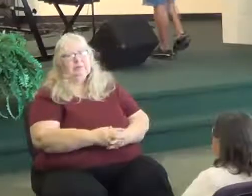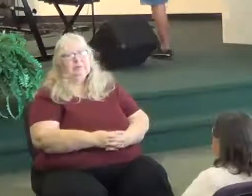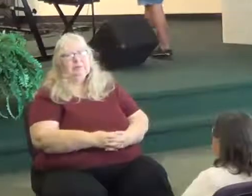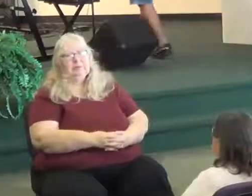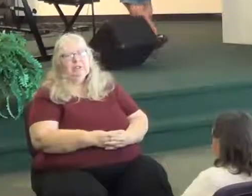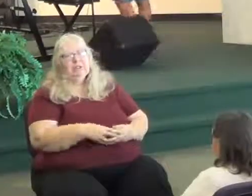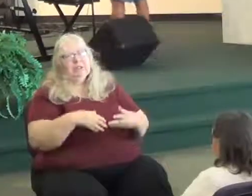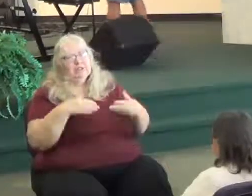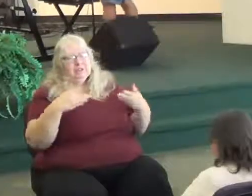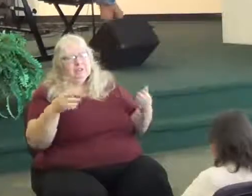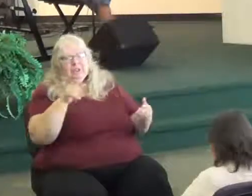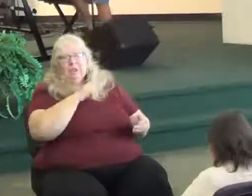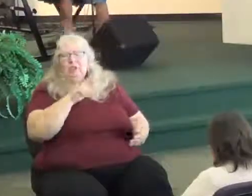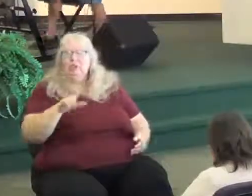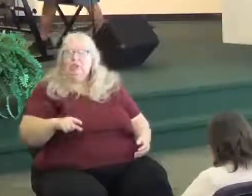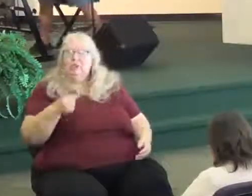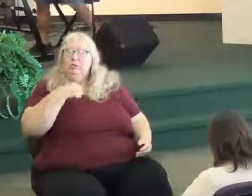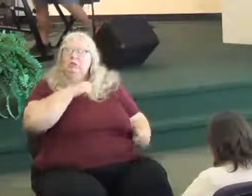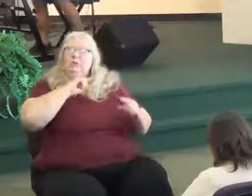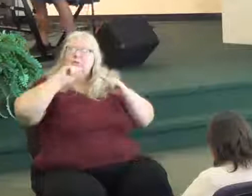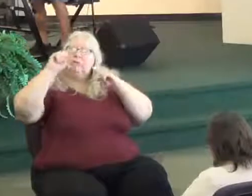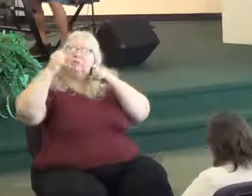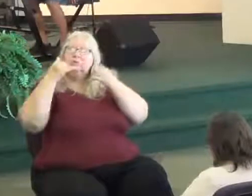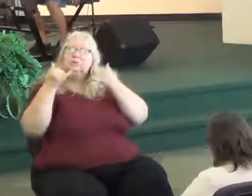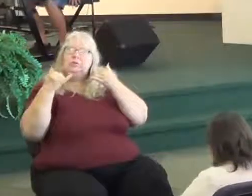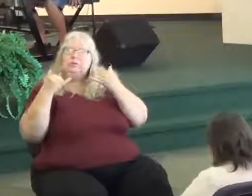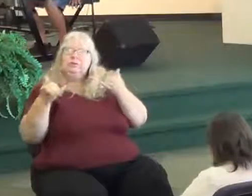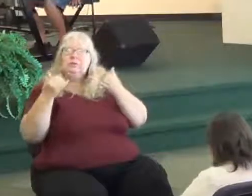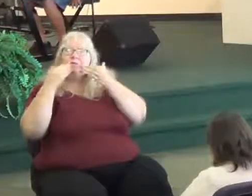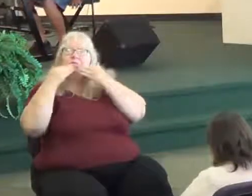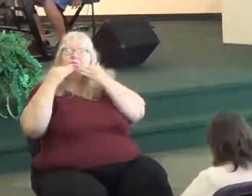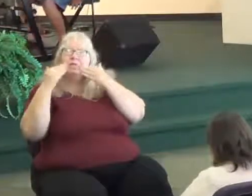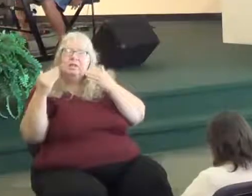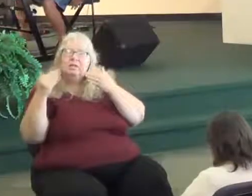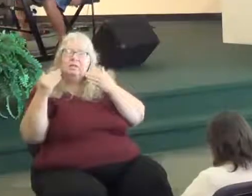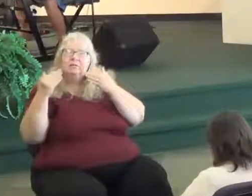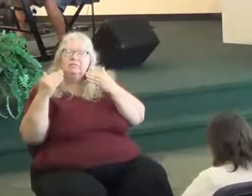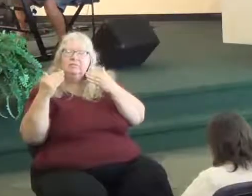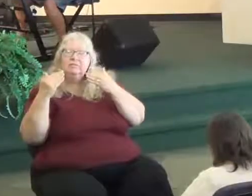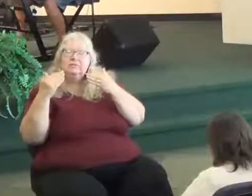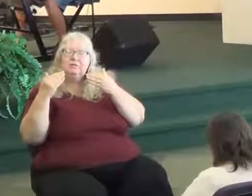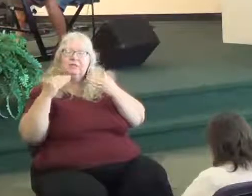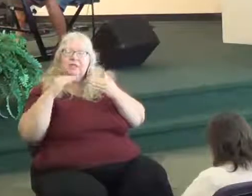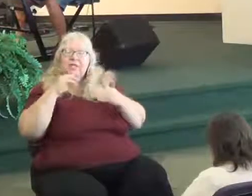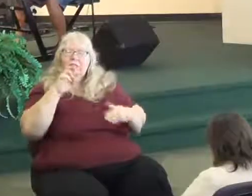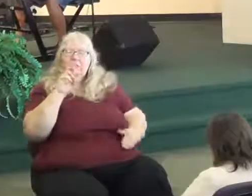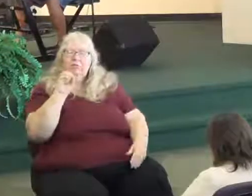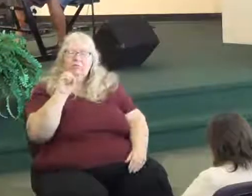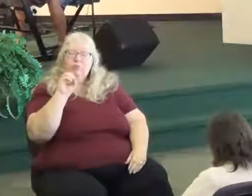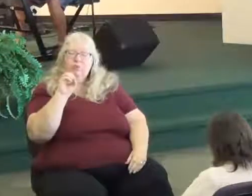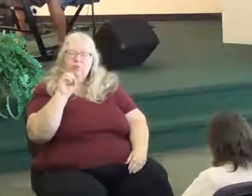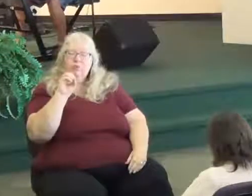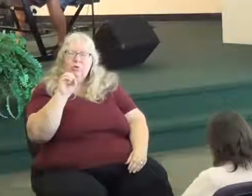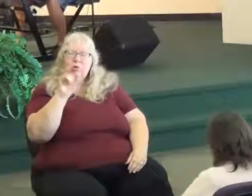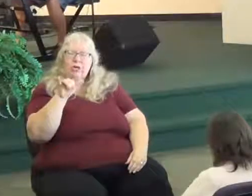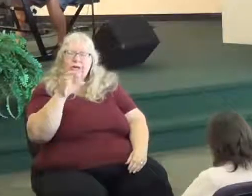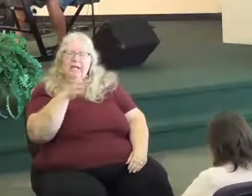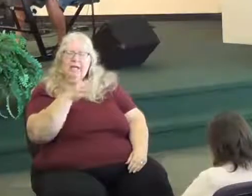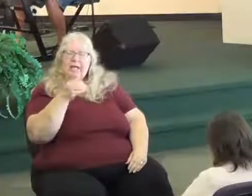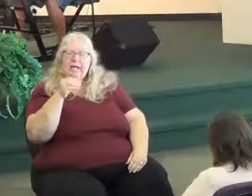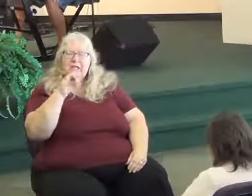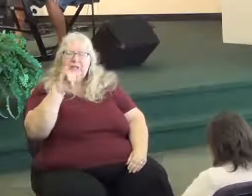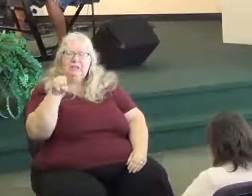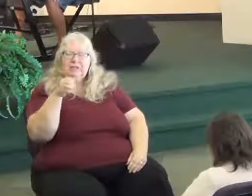So Lord, we just come to You this morning so thankful and grateful that Roy and John have come this morning to use